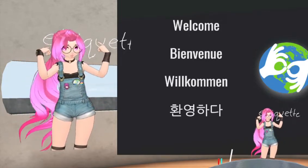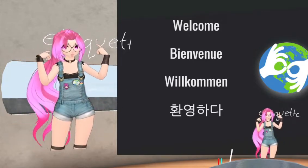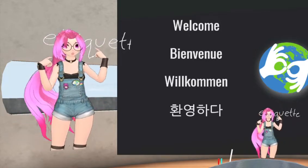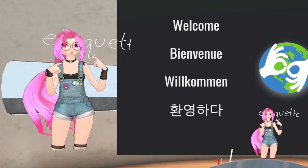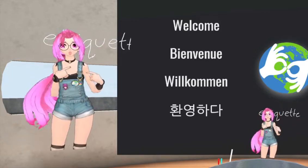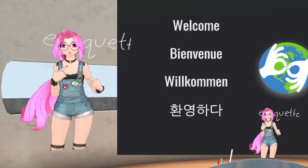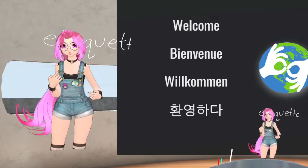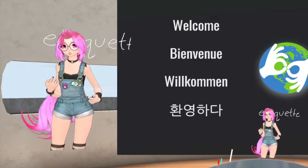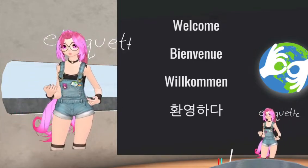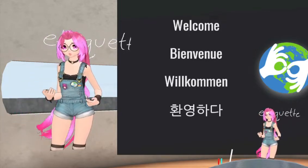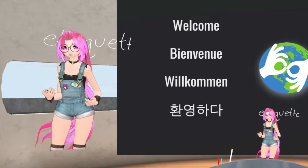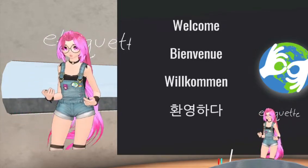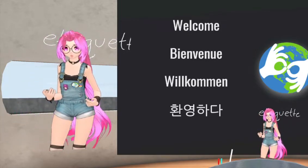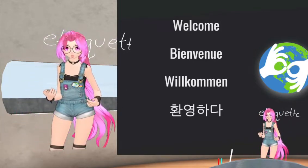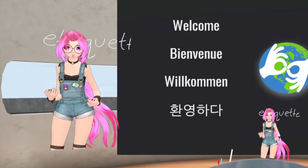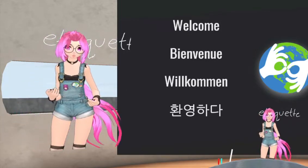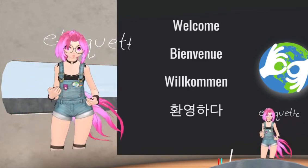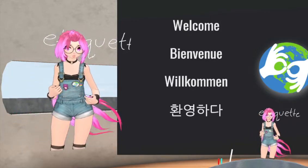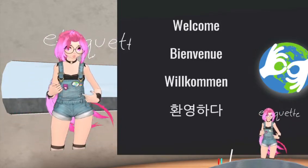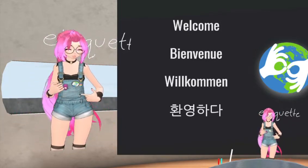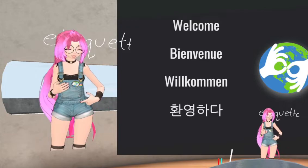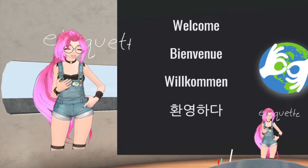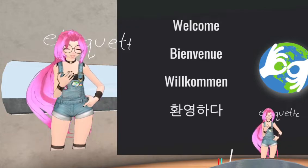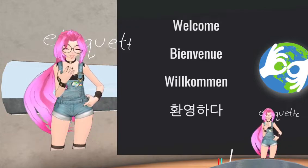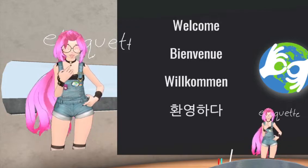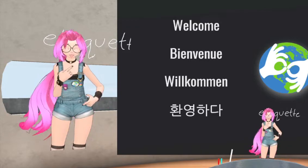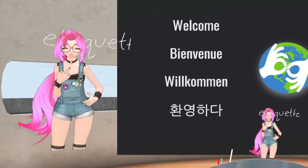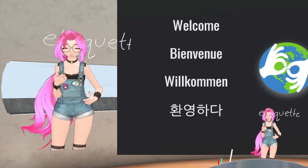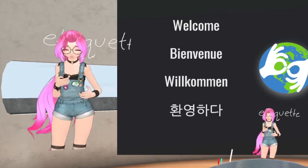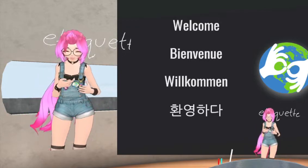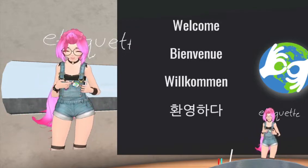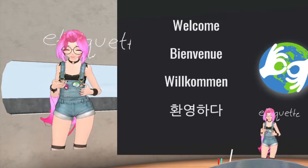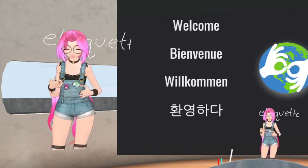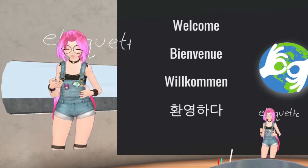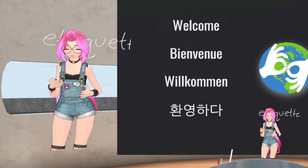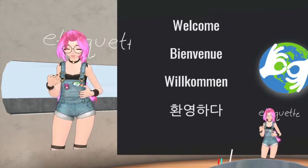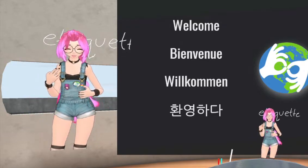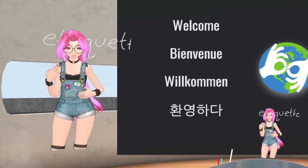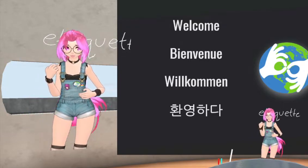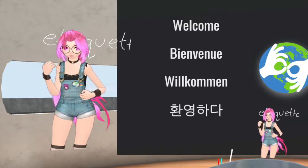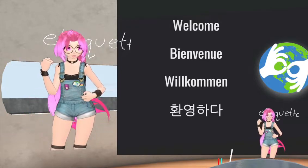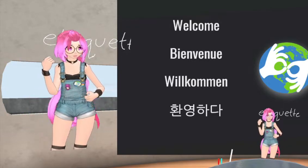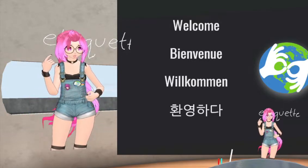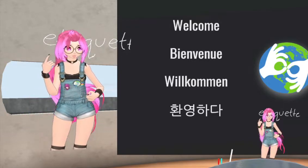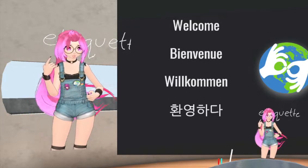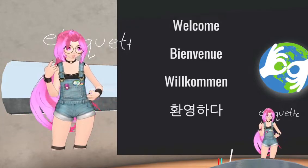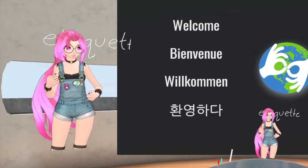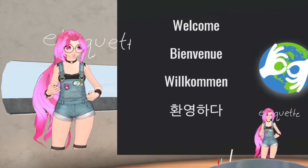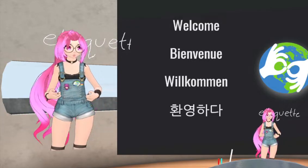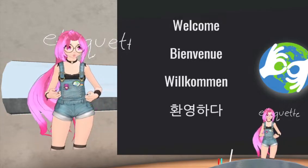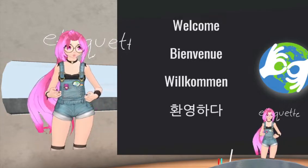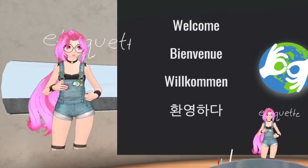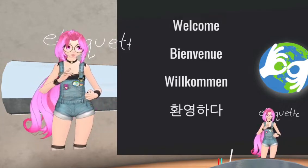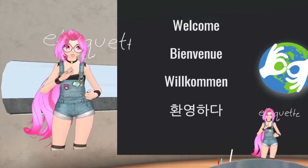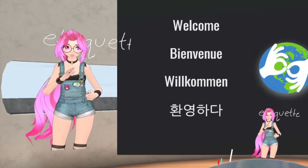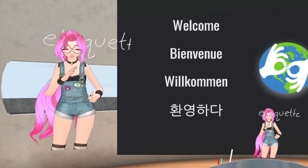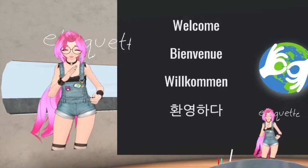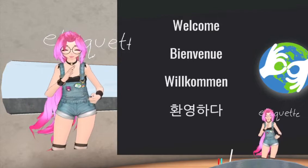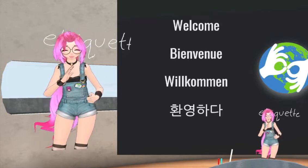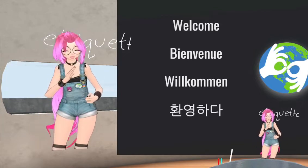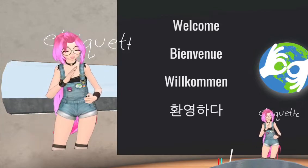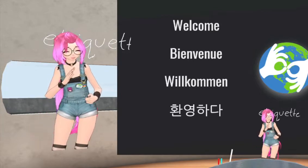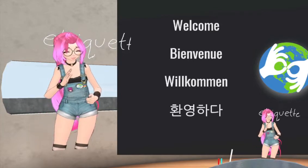face the whole time. So yeah, great question. Does anyone else want to have a suggestion on any sort